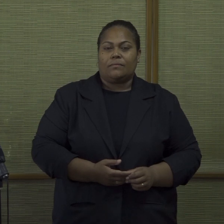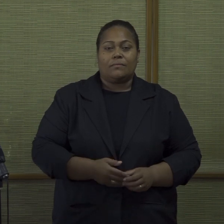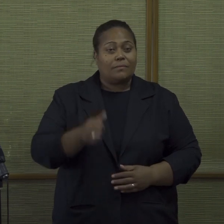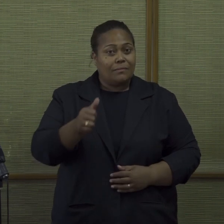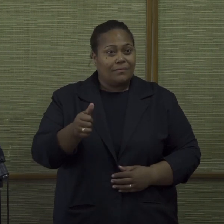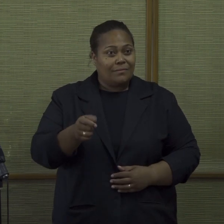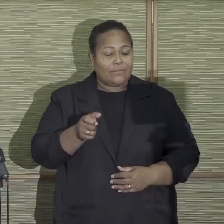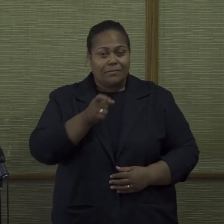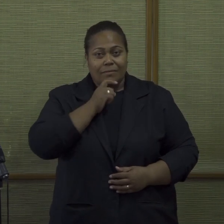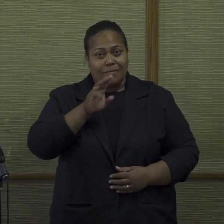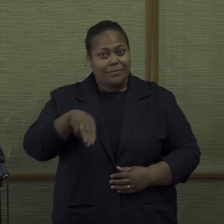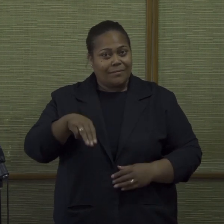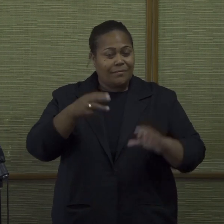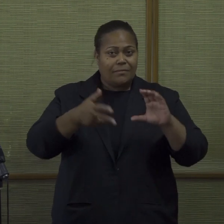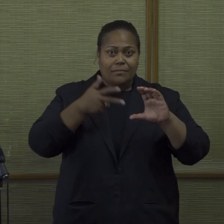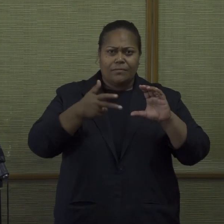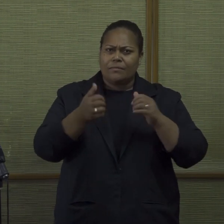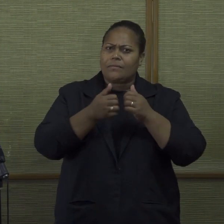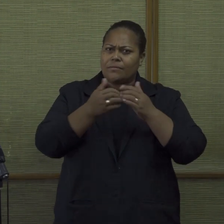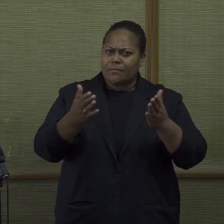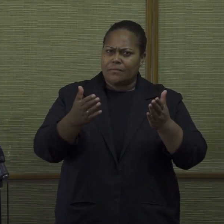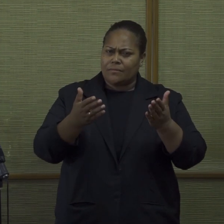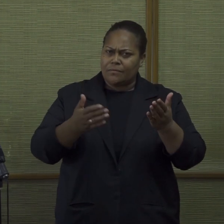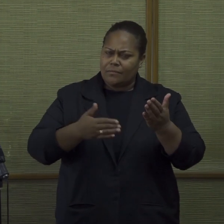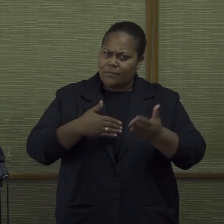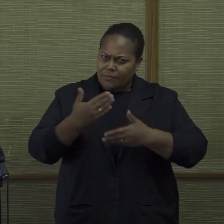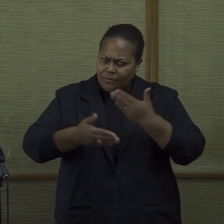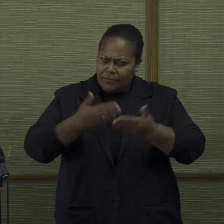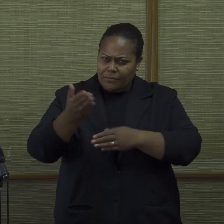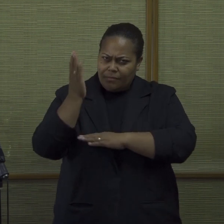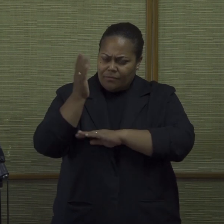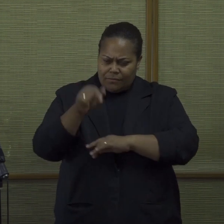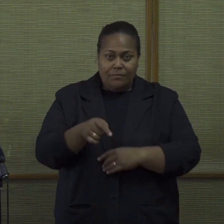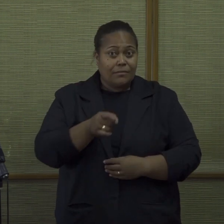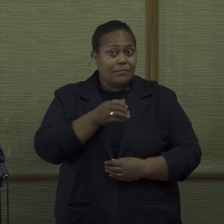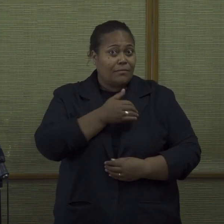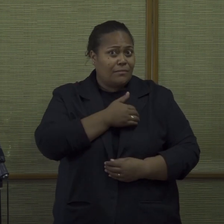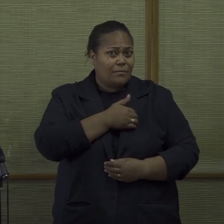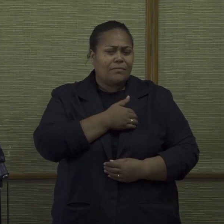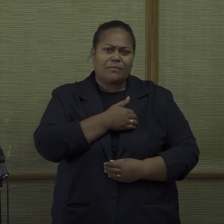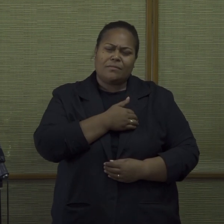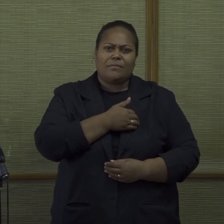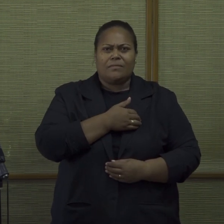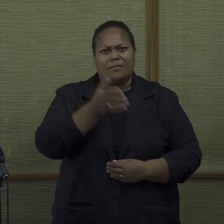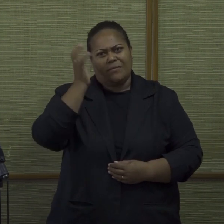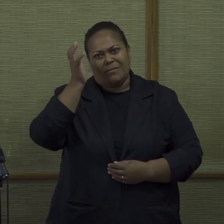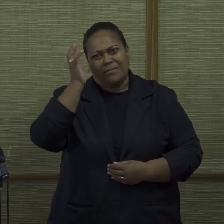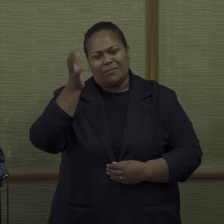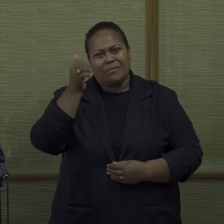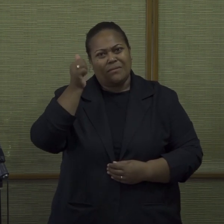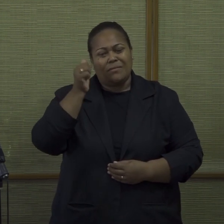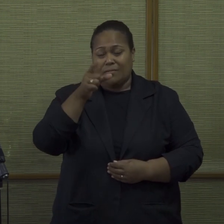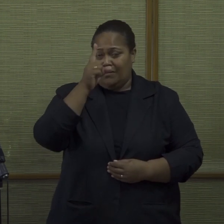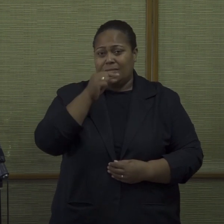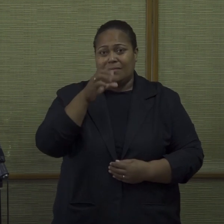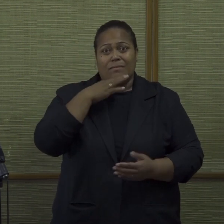Good afternoon, members of the media. I start my briefing this morning on a sober note. I can confirm that we now have